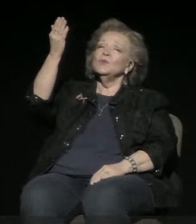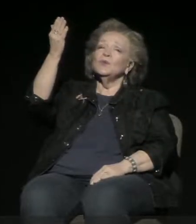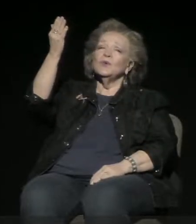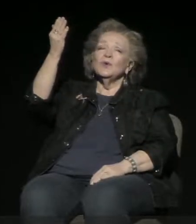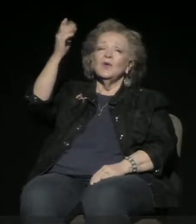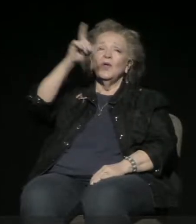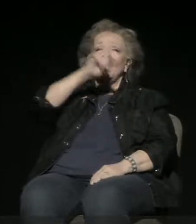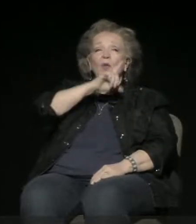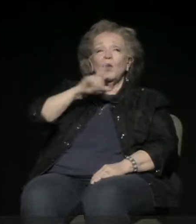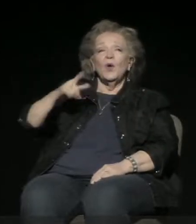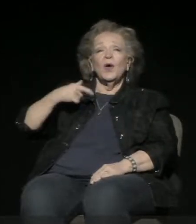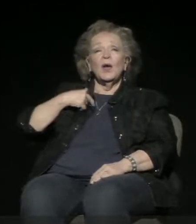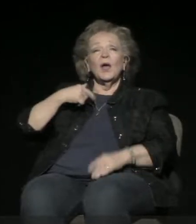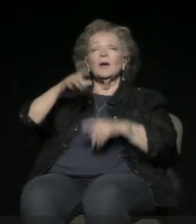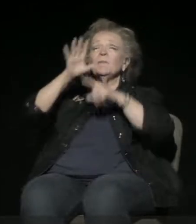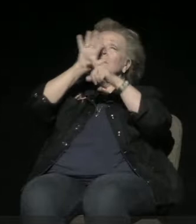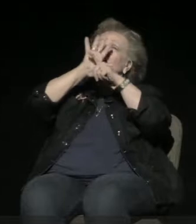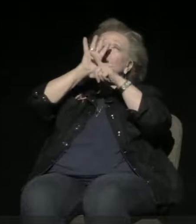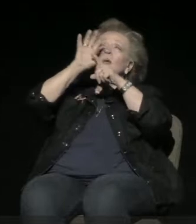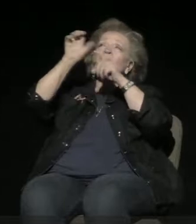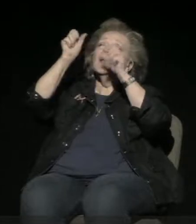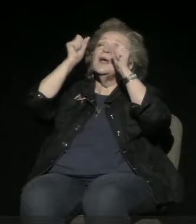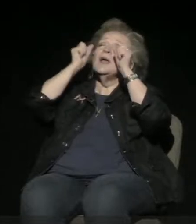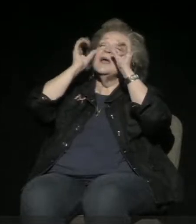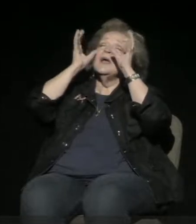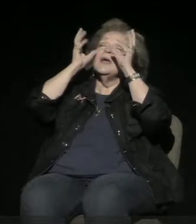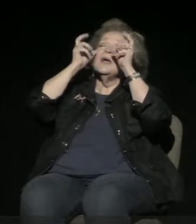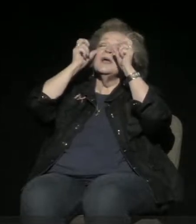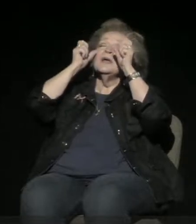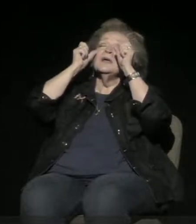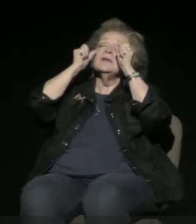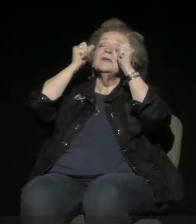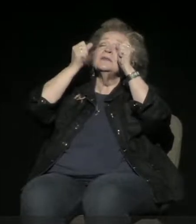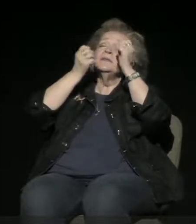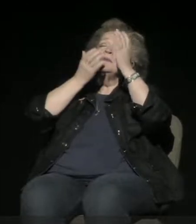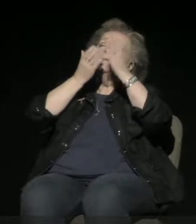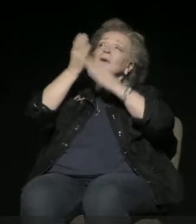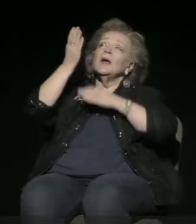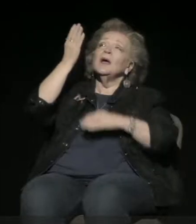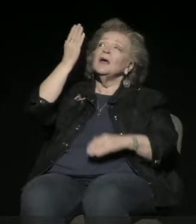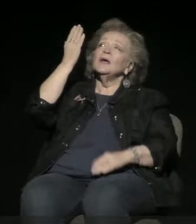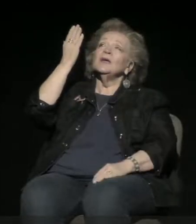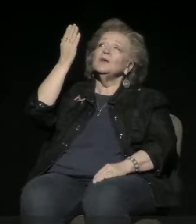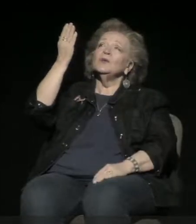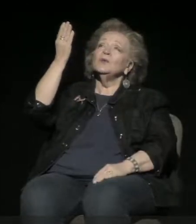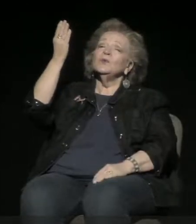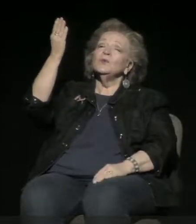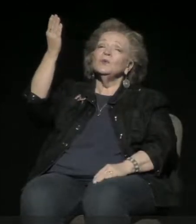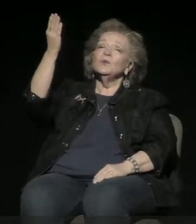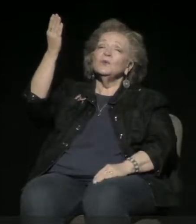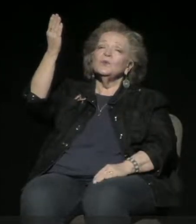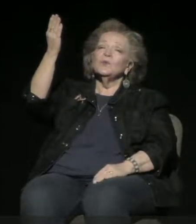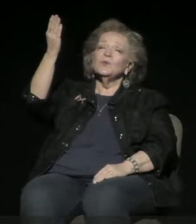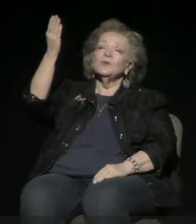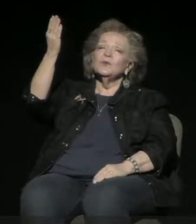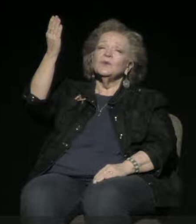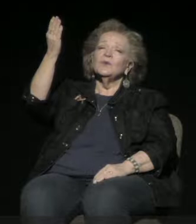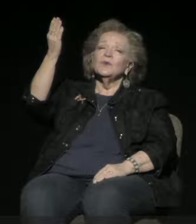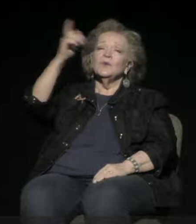Lord I'm amazed By you